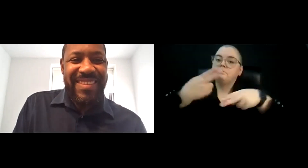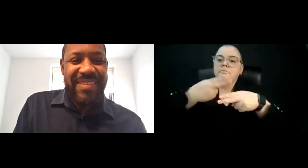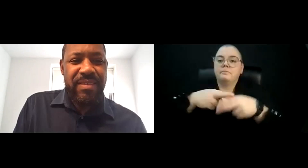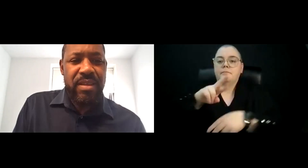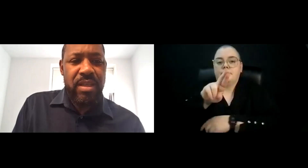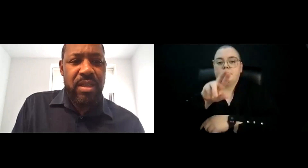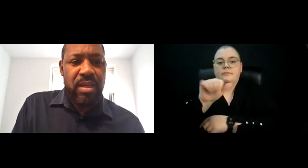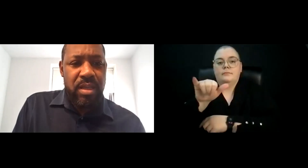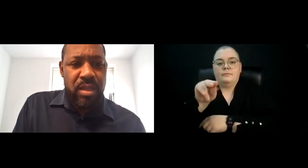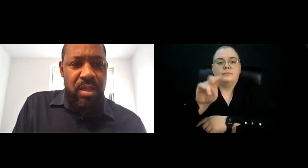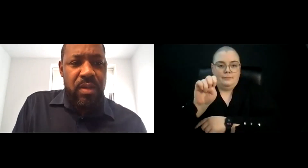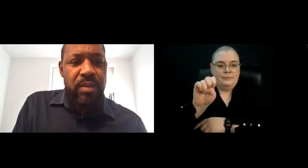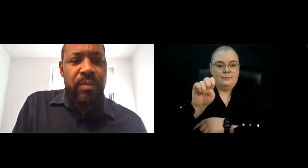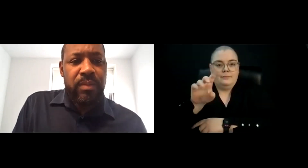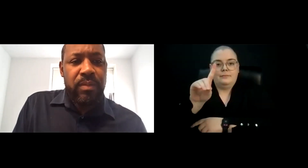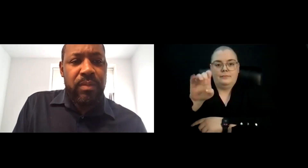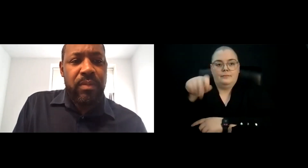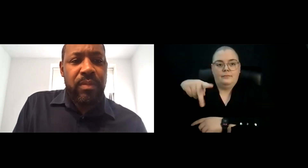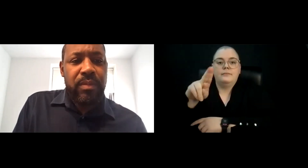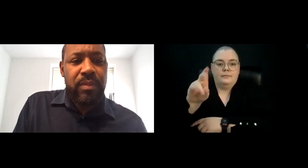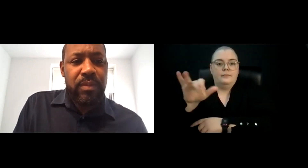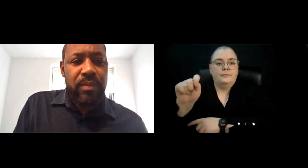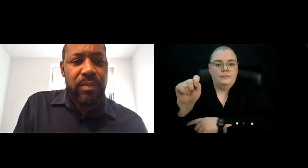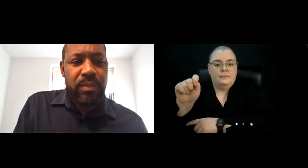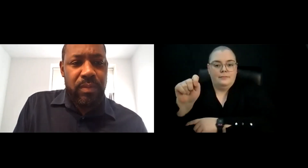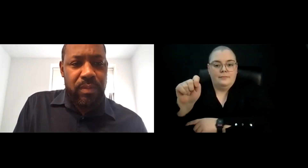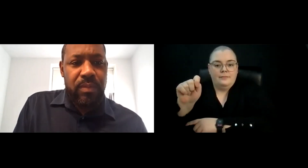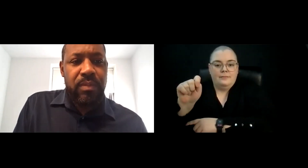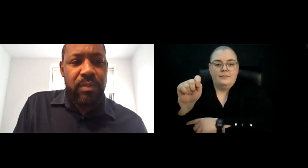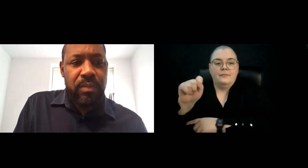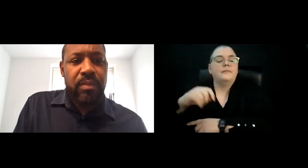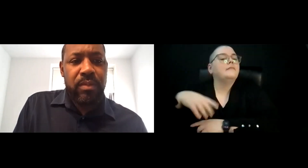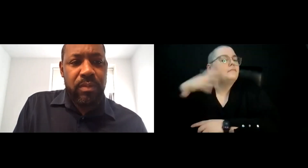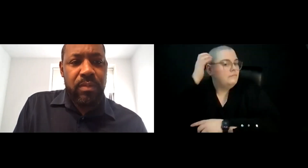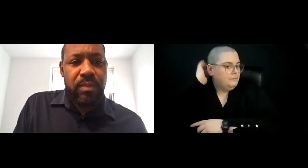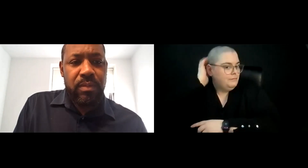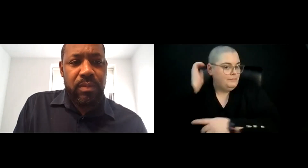Okay, I'm going to ignore that screen. My name is Rain Depakote.